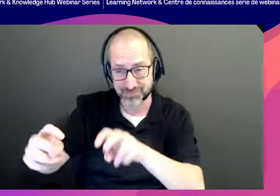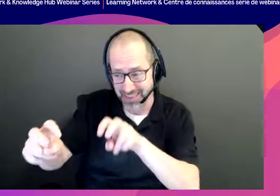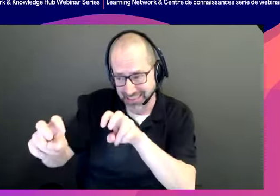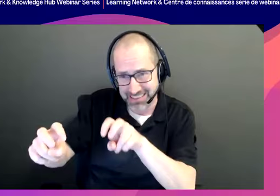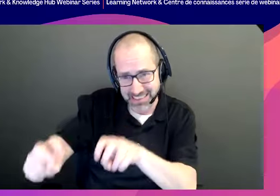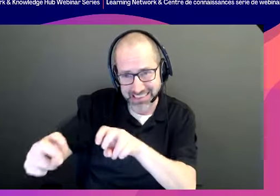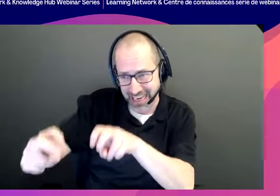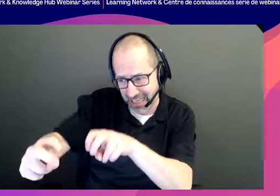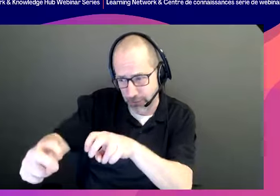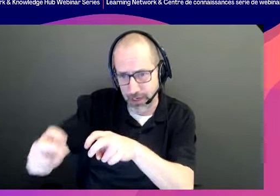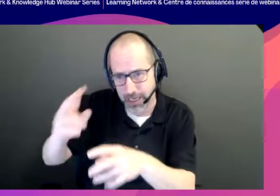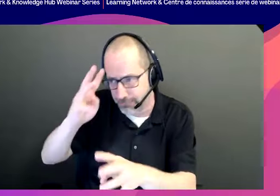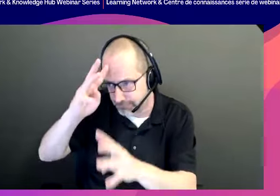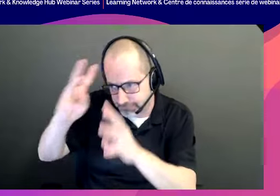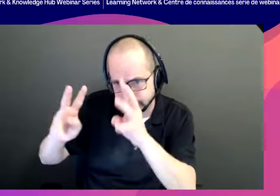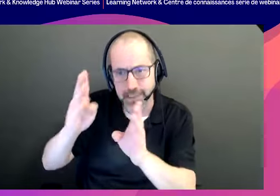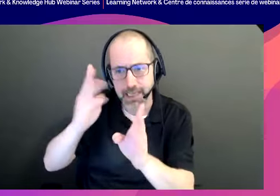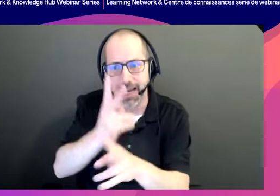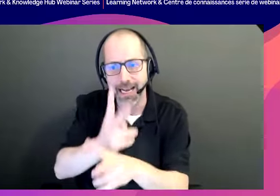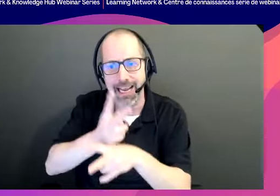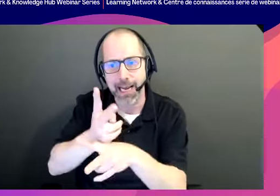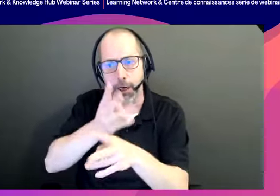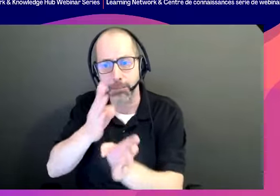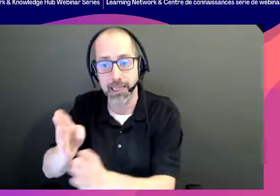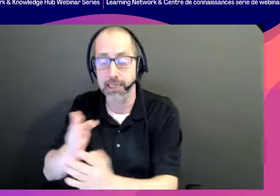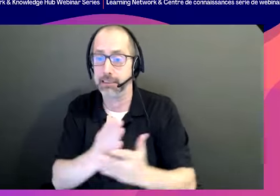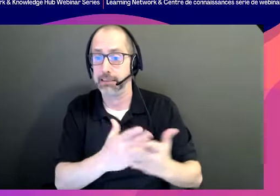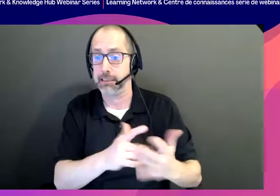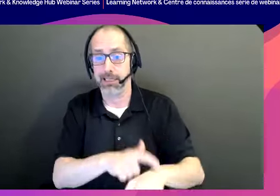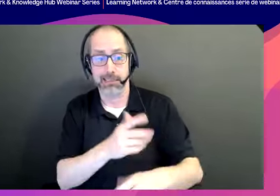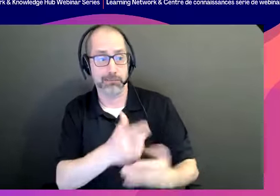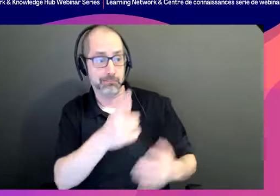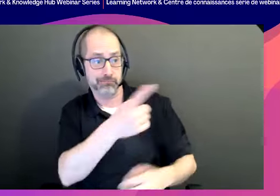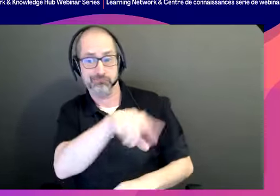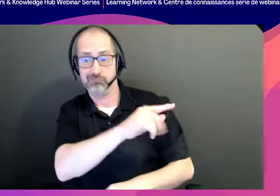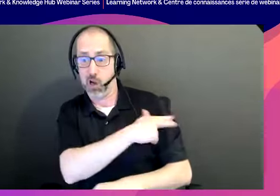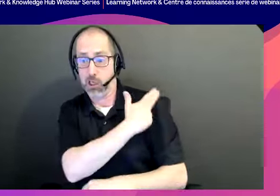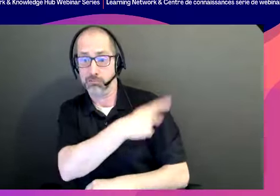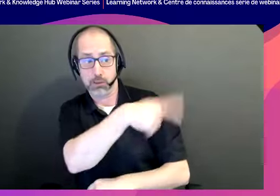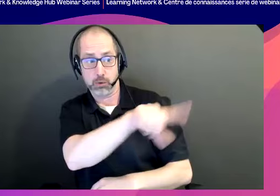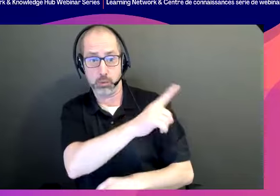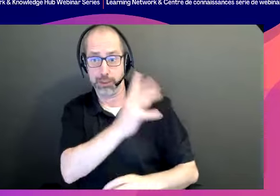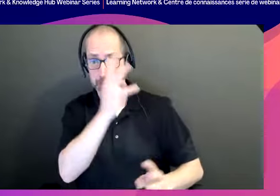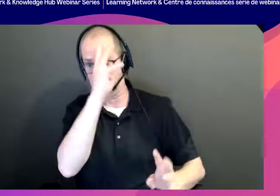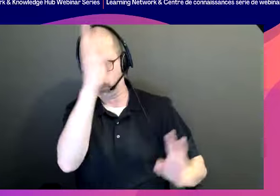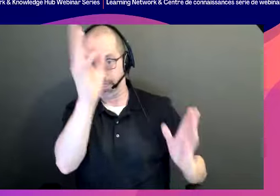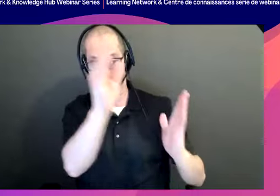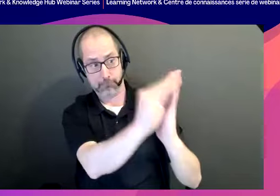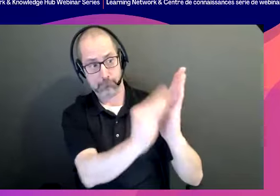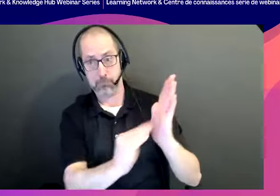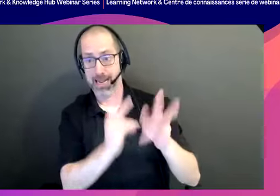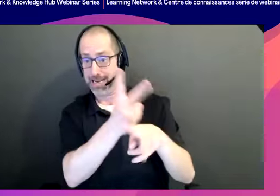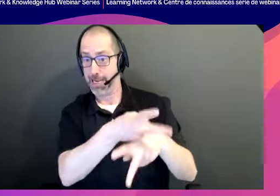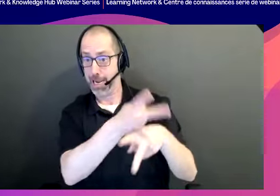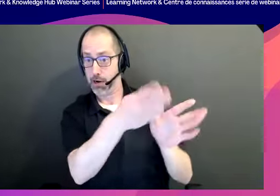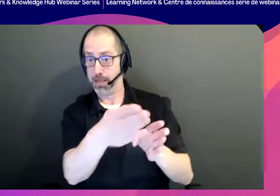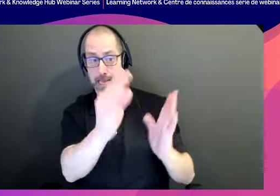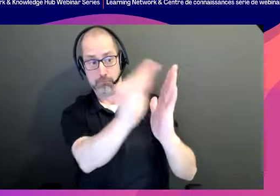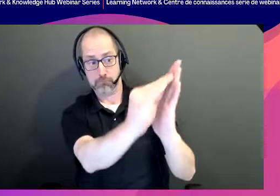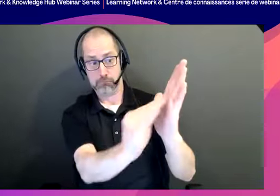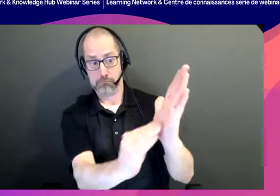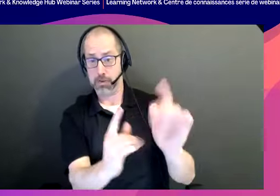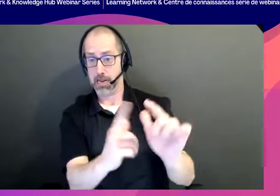So sometimes in some of these hospitals, you create these care plans and we sign them away, believing that if anything should